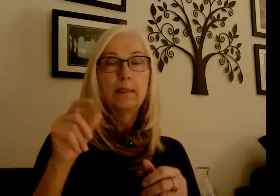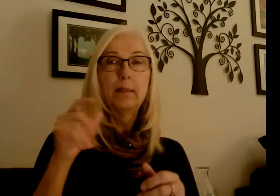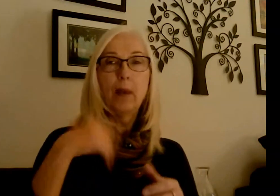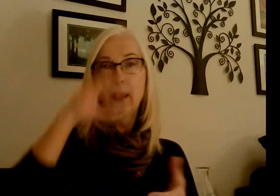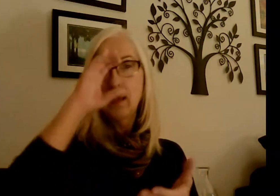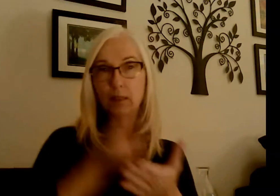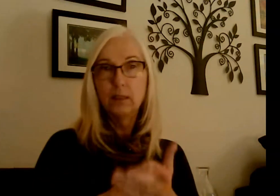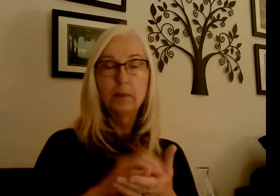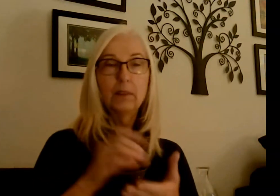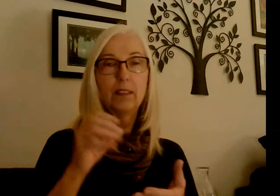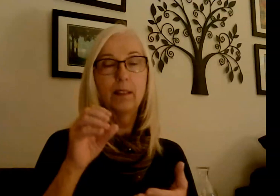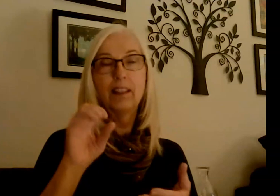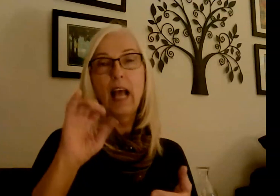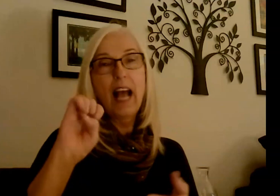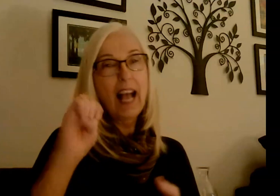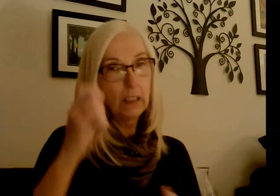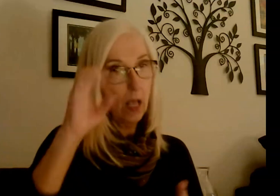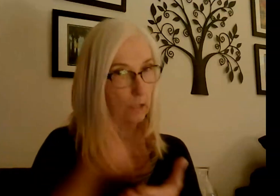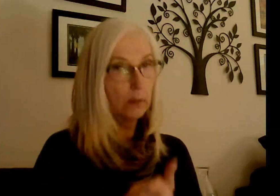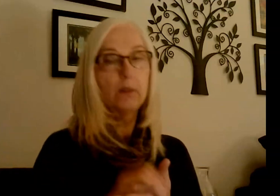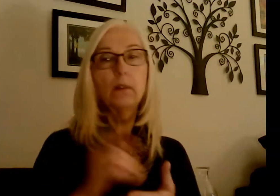We continued the same way that we were living.